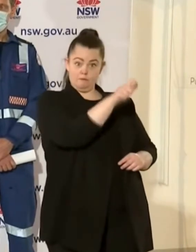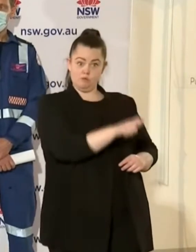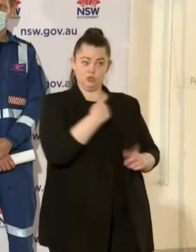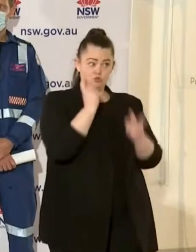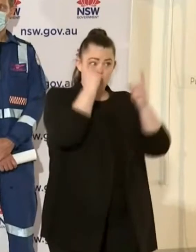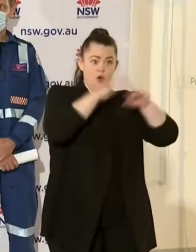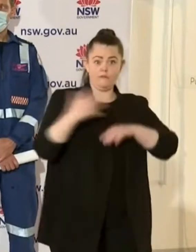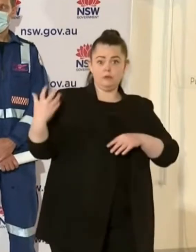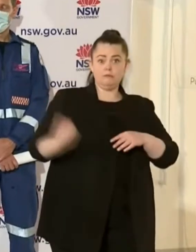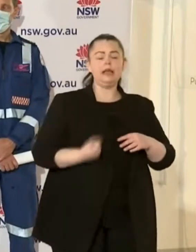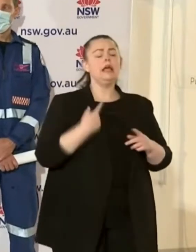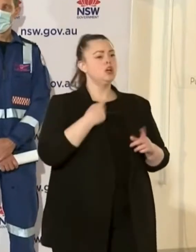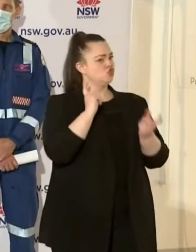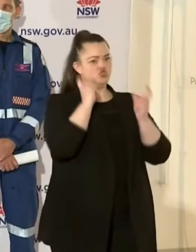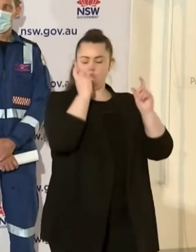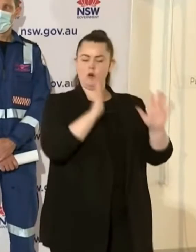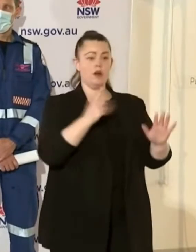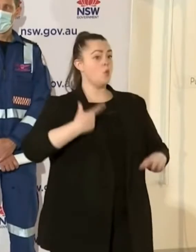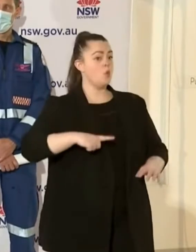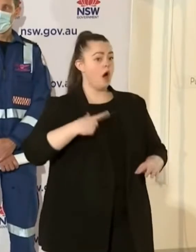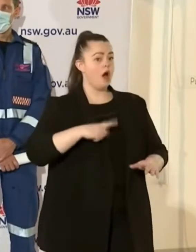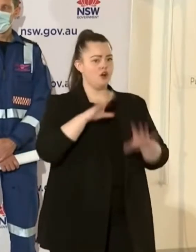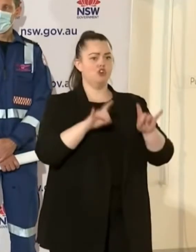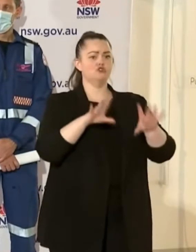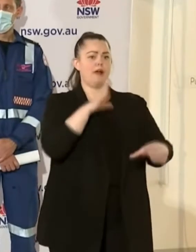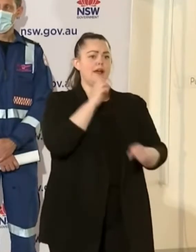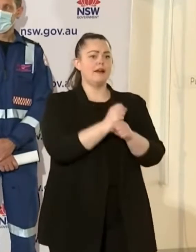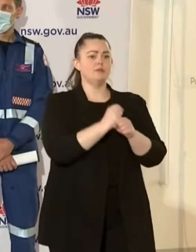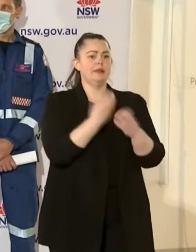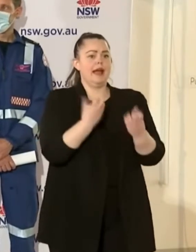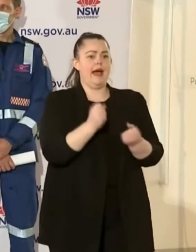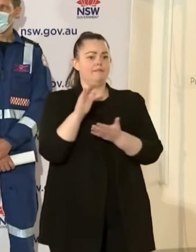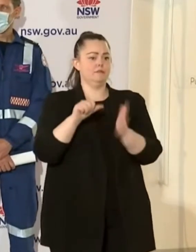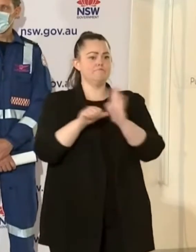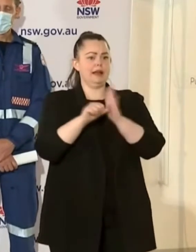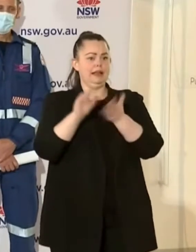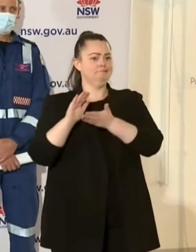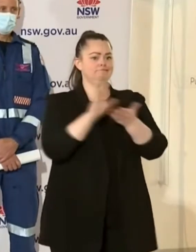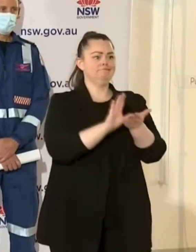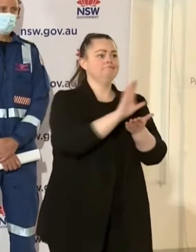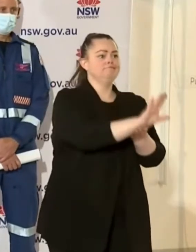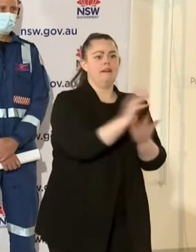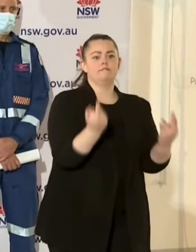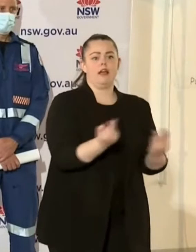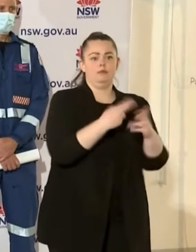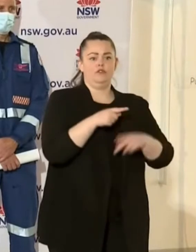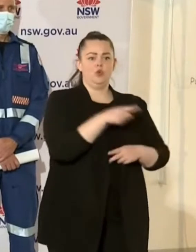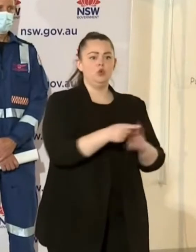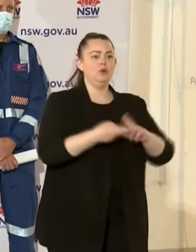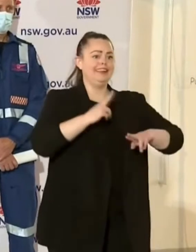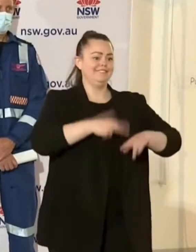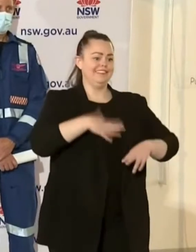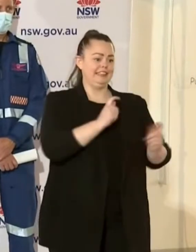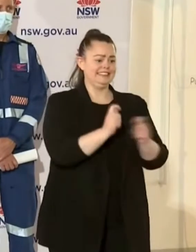up economic packages. There's also lots of other support for you. And the most important thing is to stay alive. So please